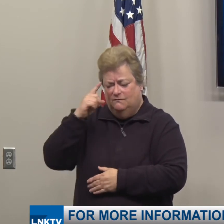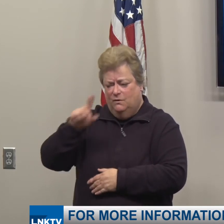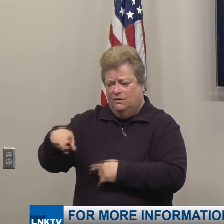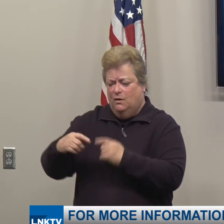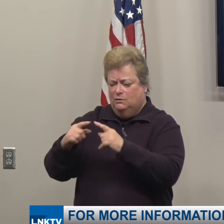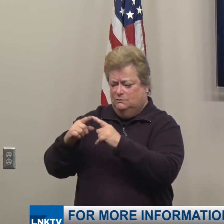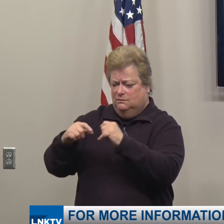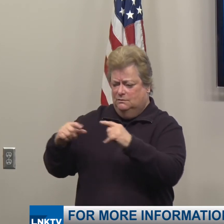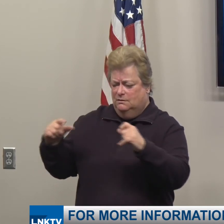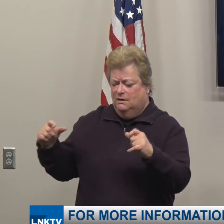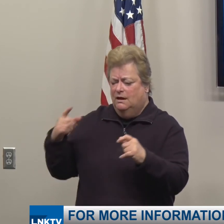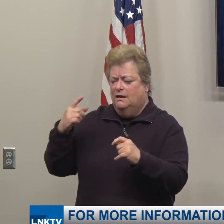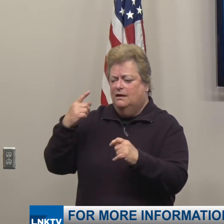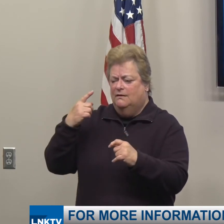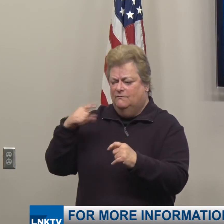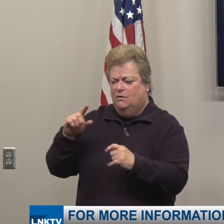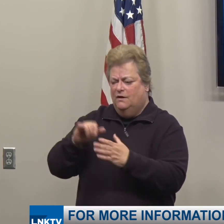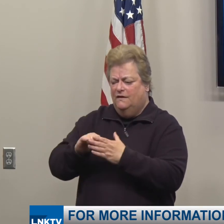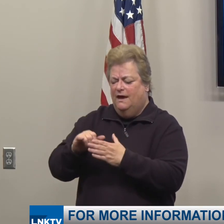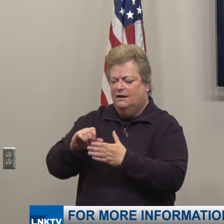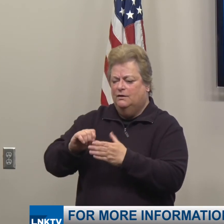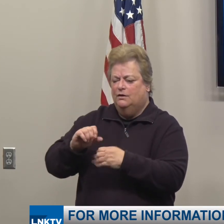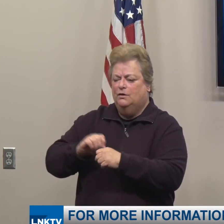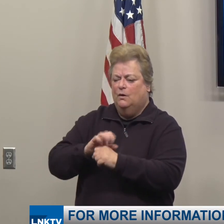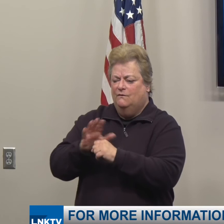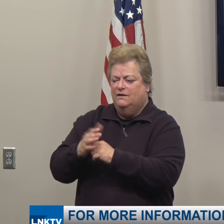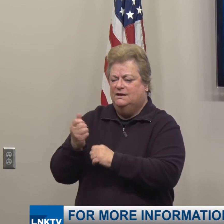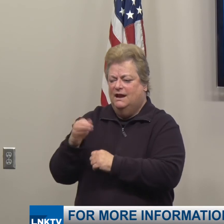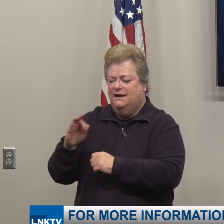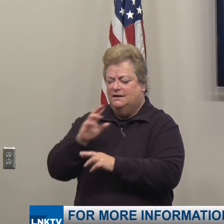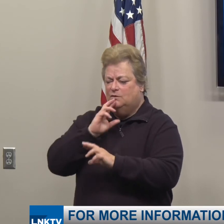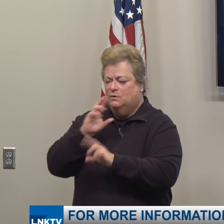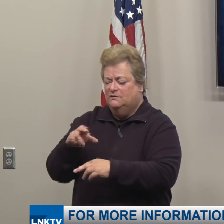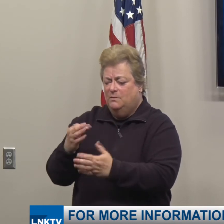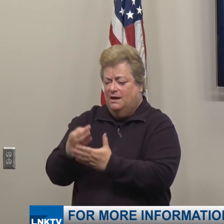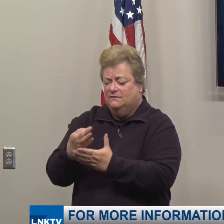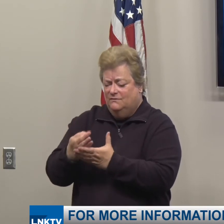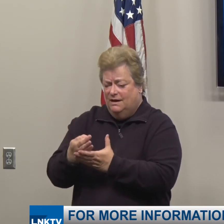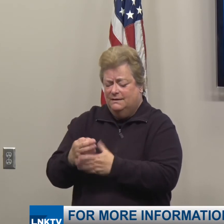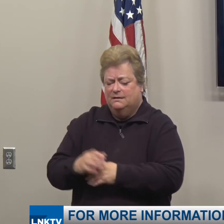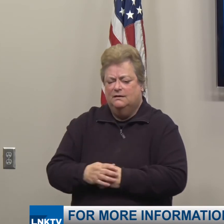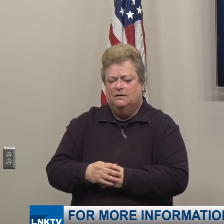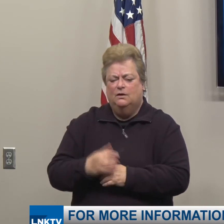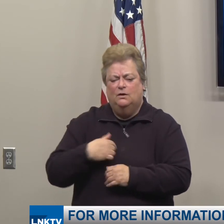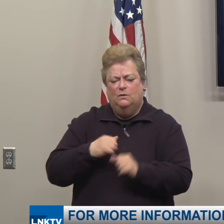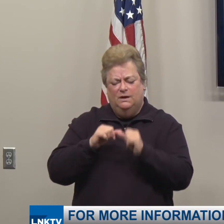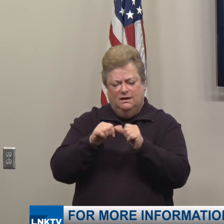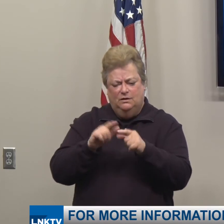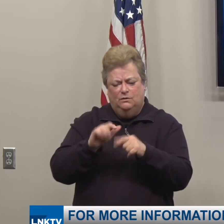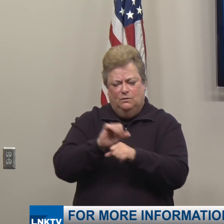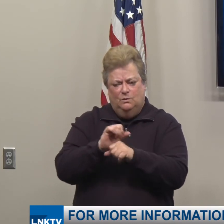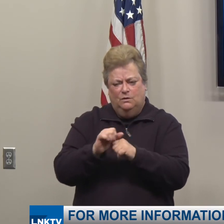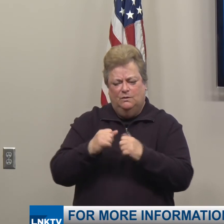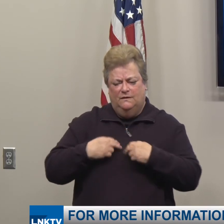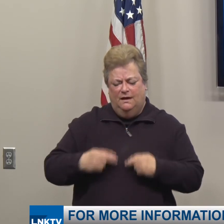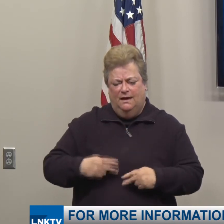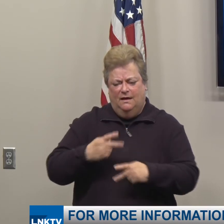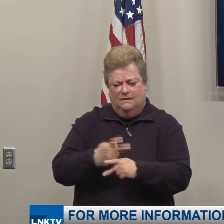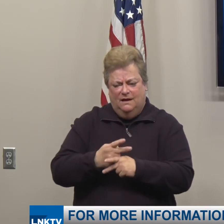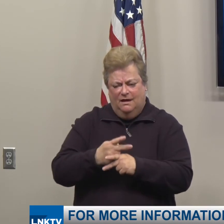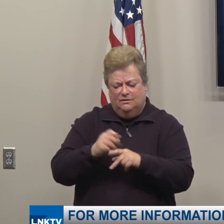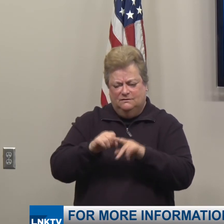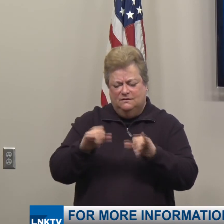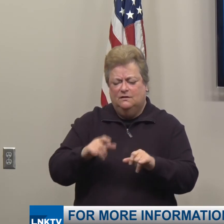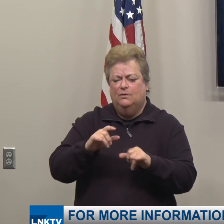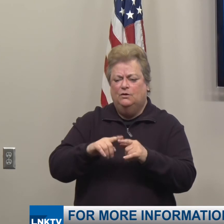minorities through the COVID-19 Response Fund. And we will continue to work with healthcare system to provide free testing to